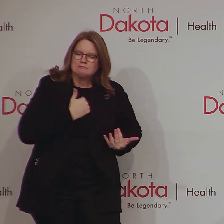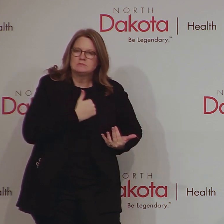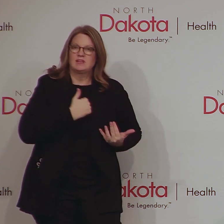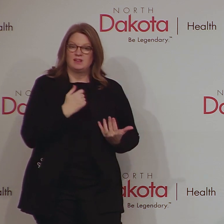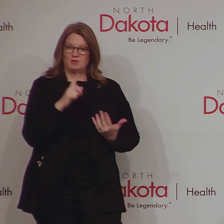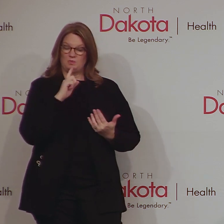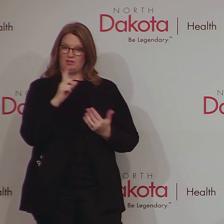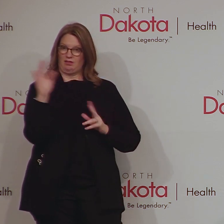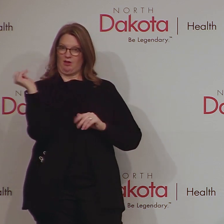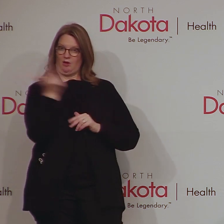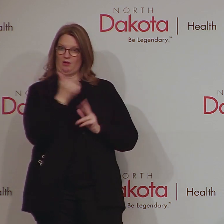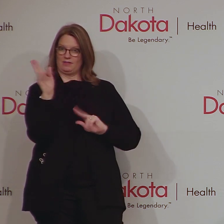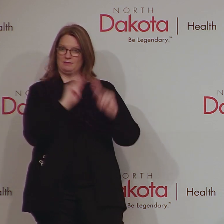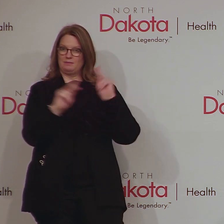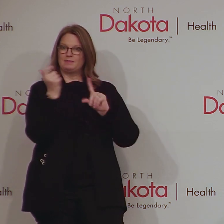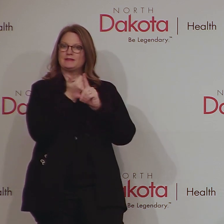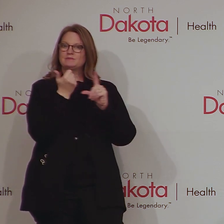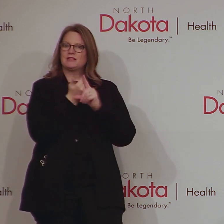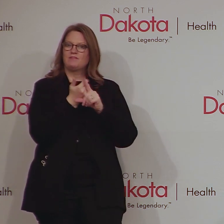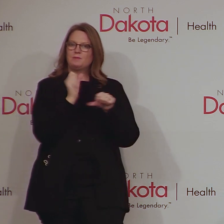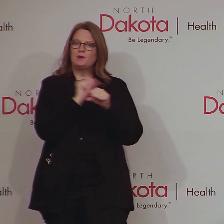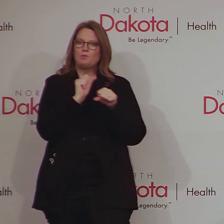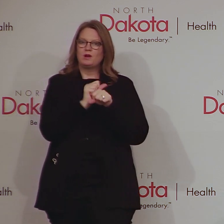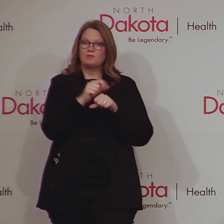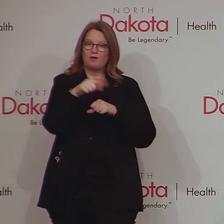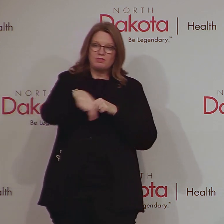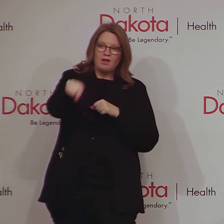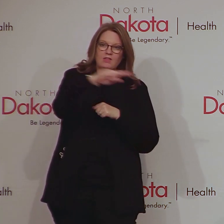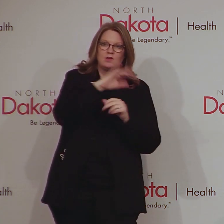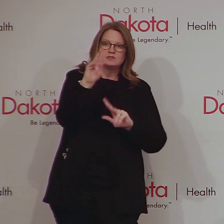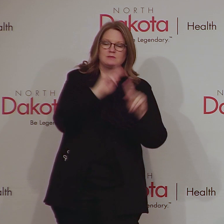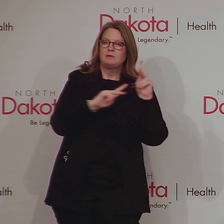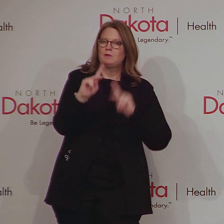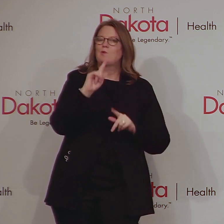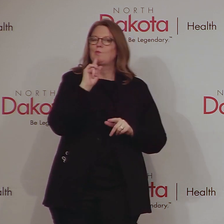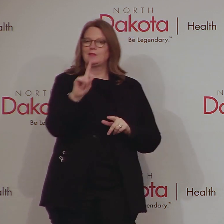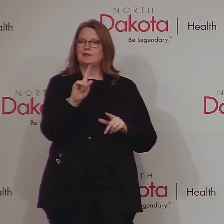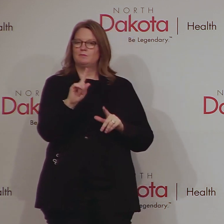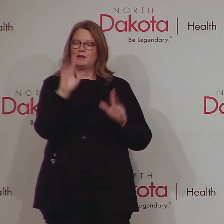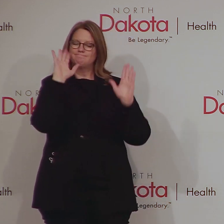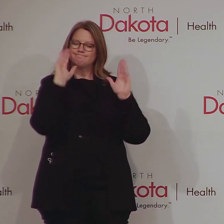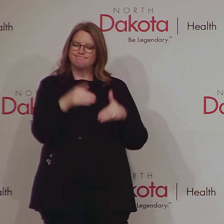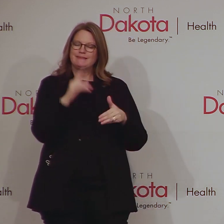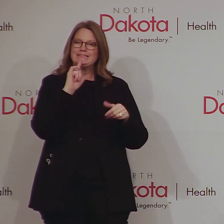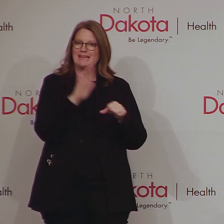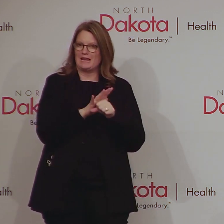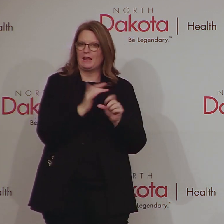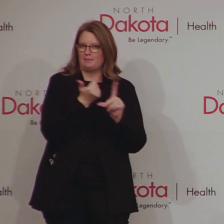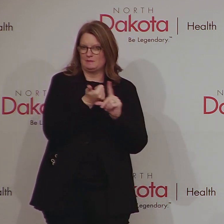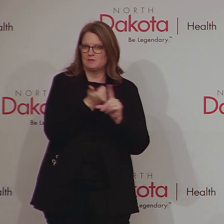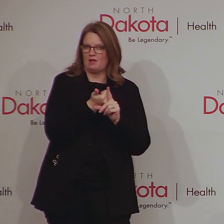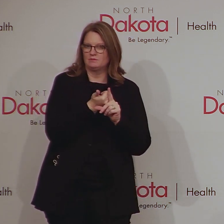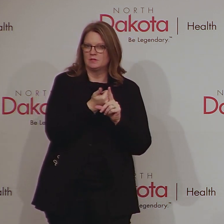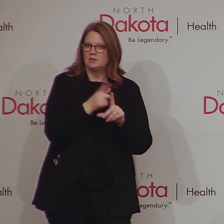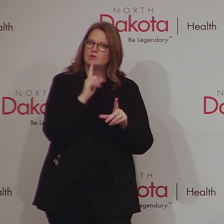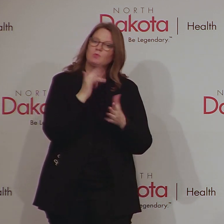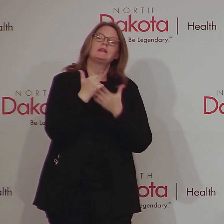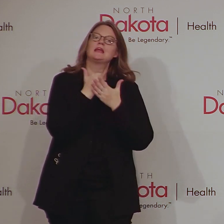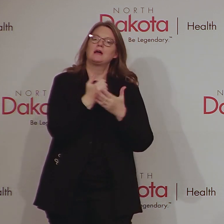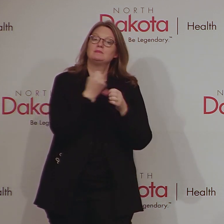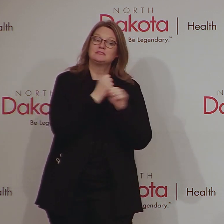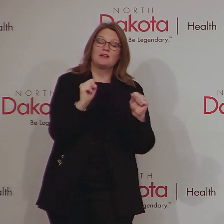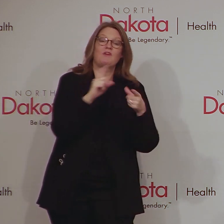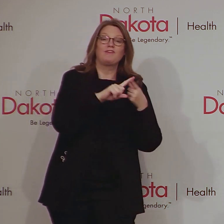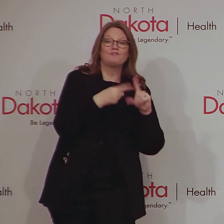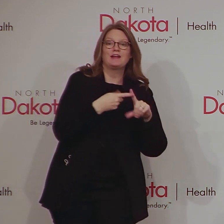front lines. They've seen the suffering and they've been dedicating themselves and putting themselves at risk to help save our friends, our